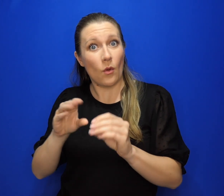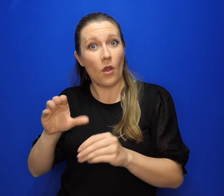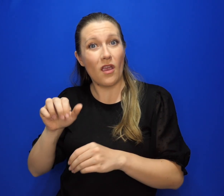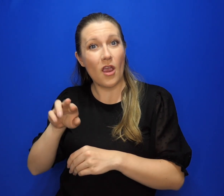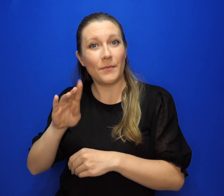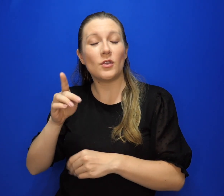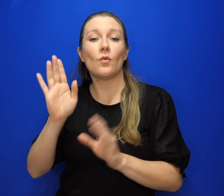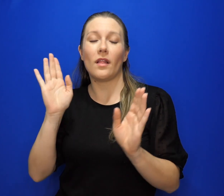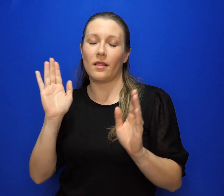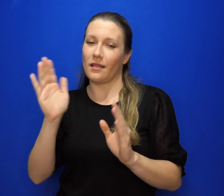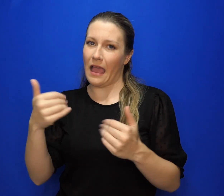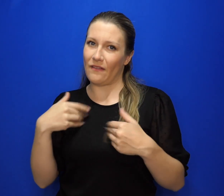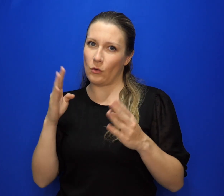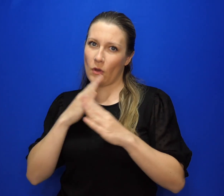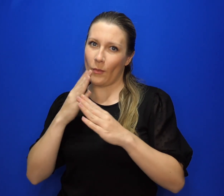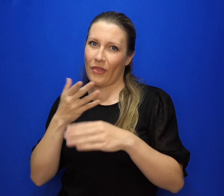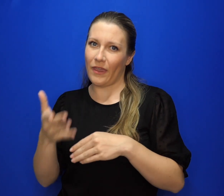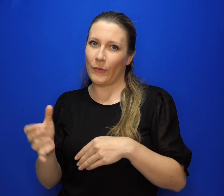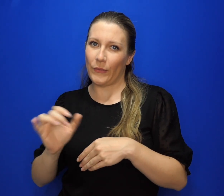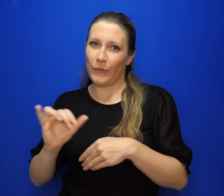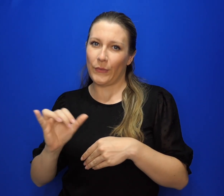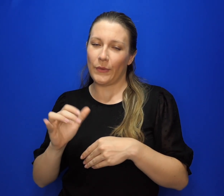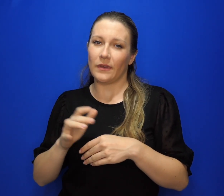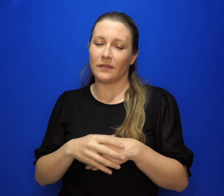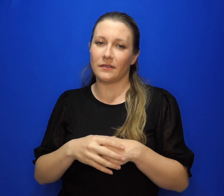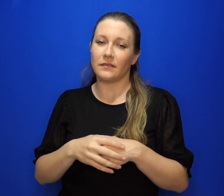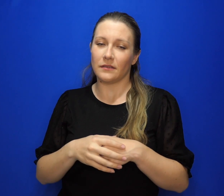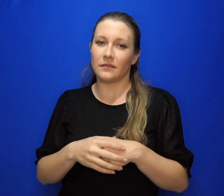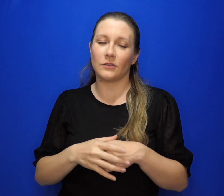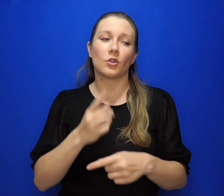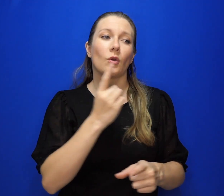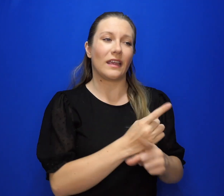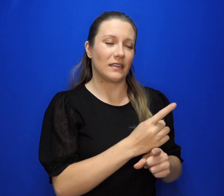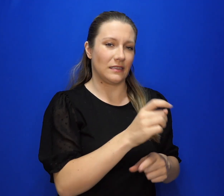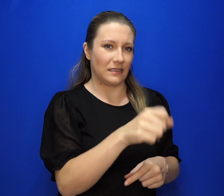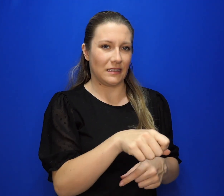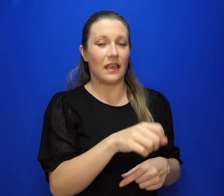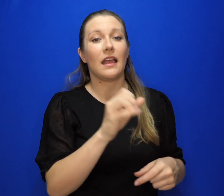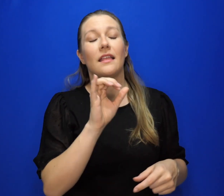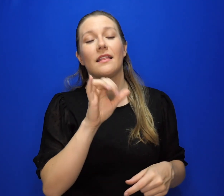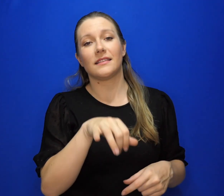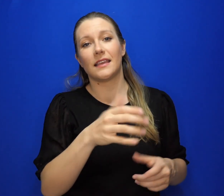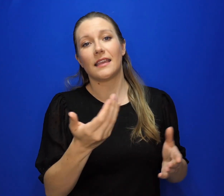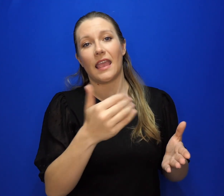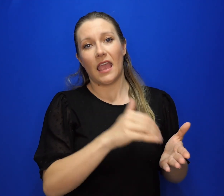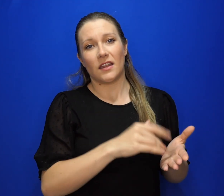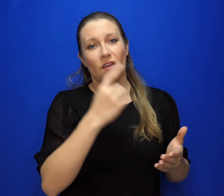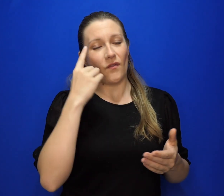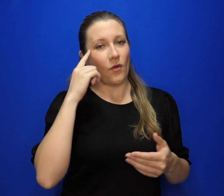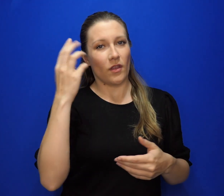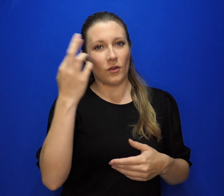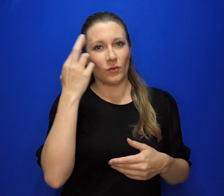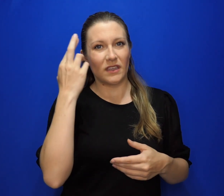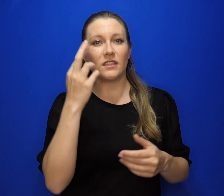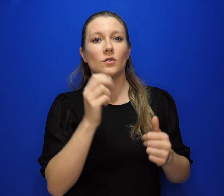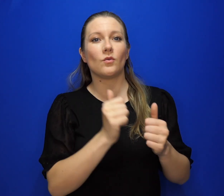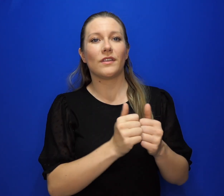just to cover with correct with food, right? Yep. Which is again the reason for some of the timing of intake, right? If